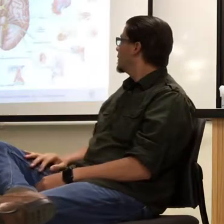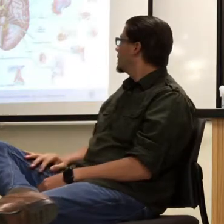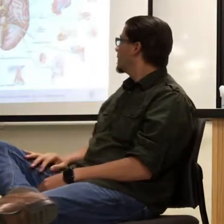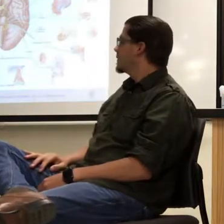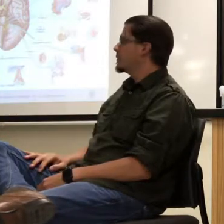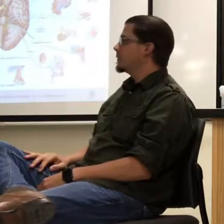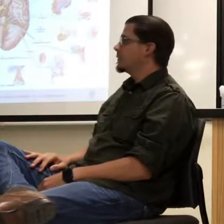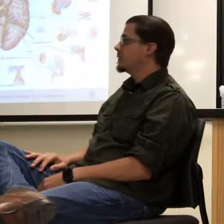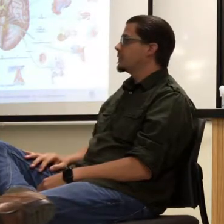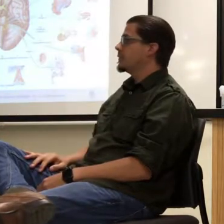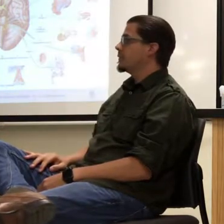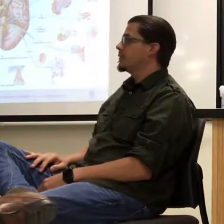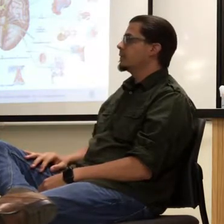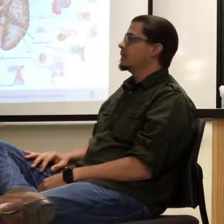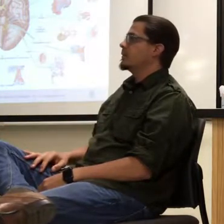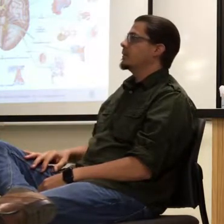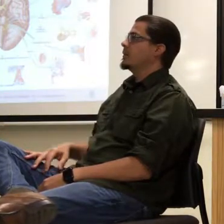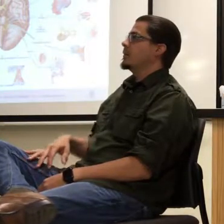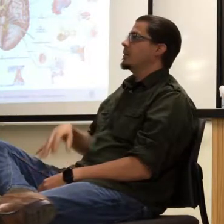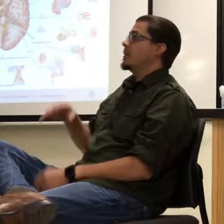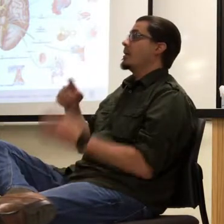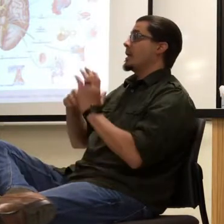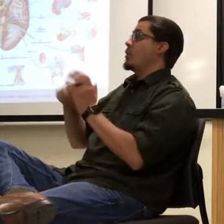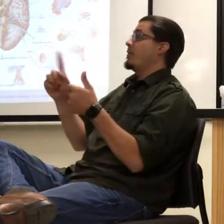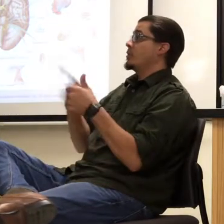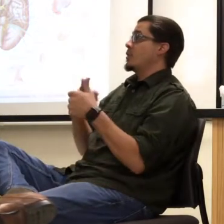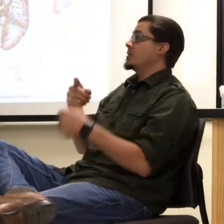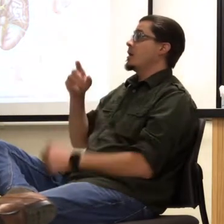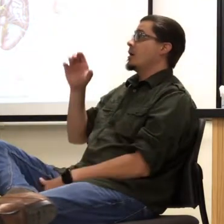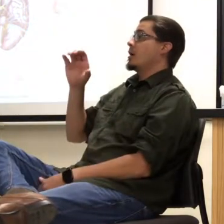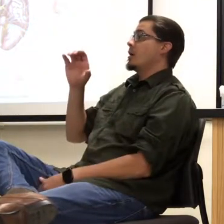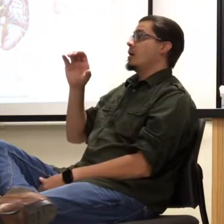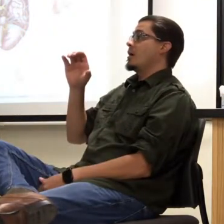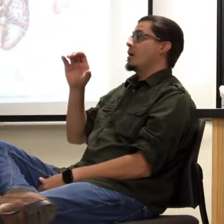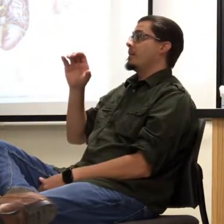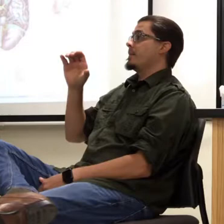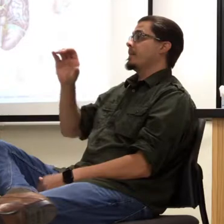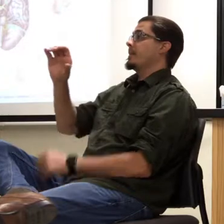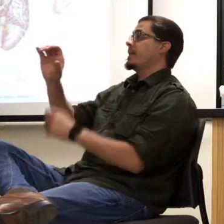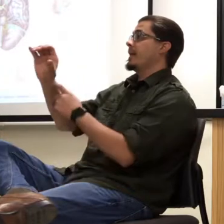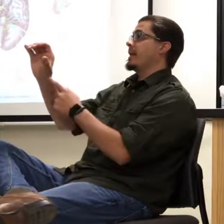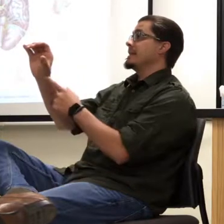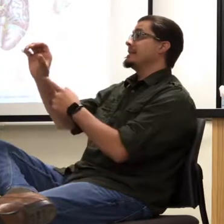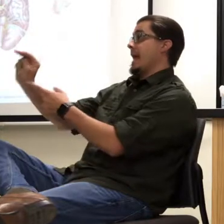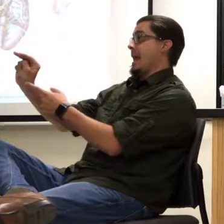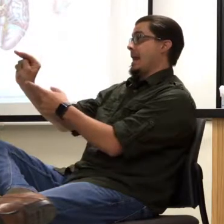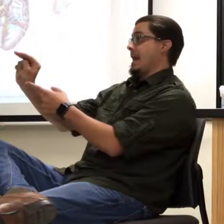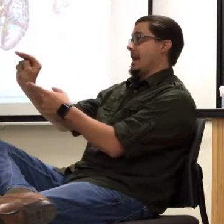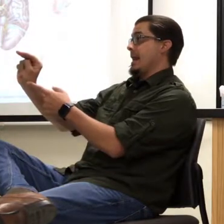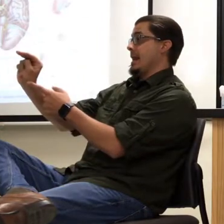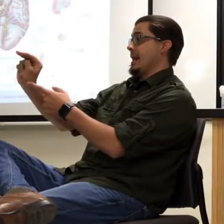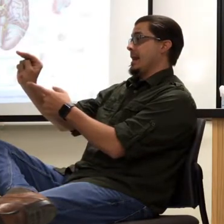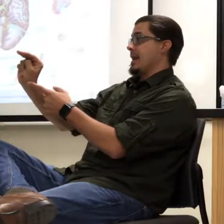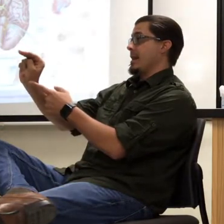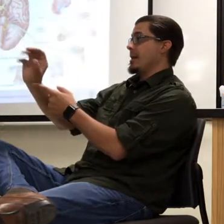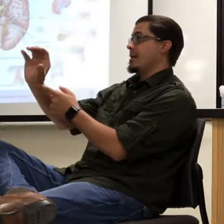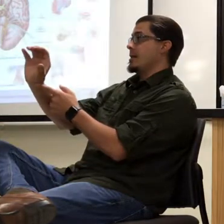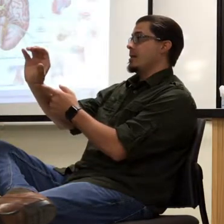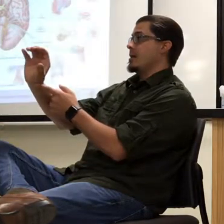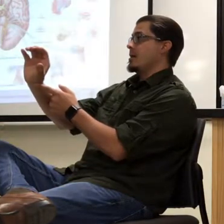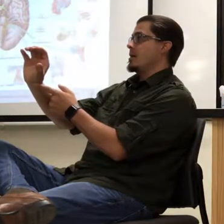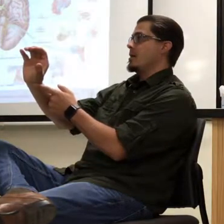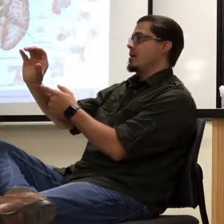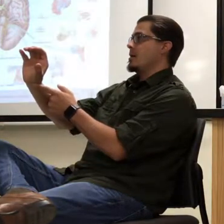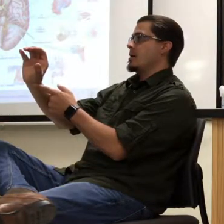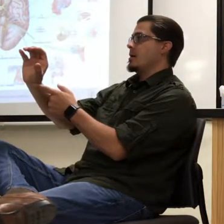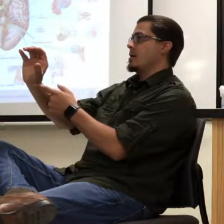We'll go through all of them, but for example, the first one is cranial nerve 1, CN1, and its name is olfactory nerve.